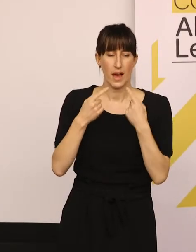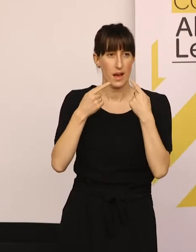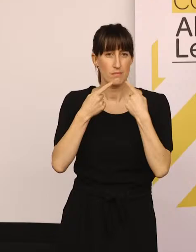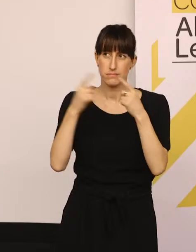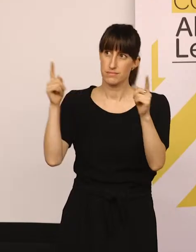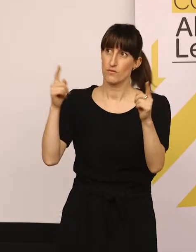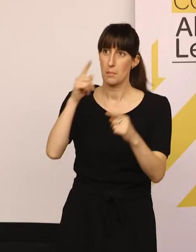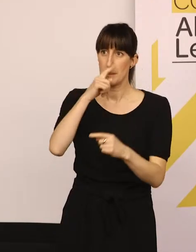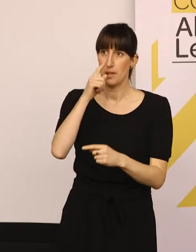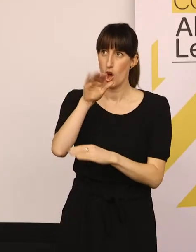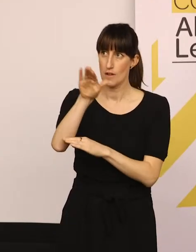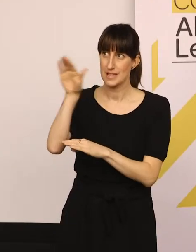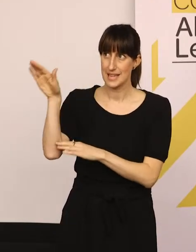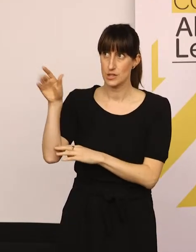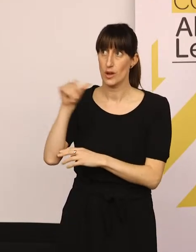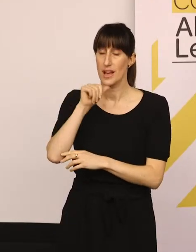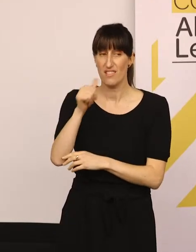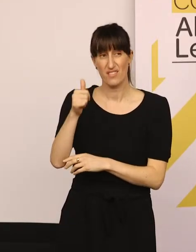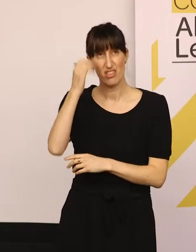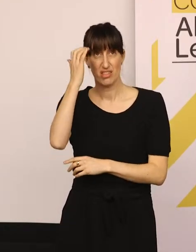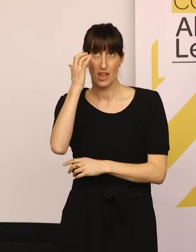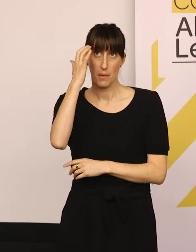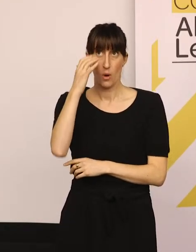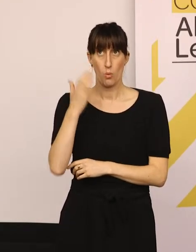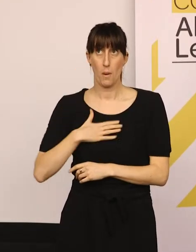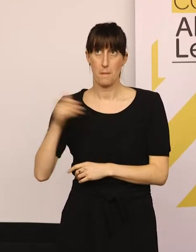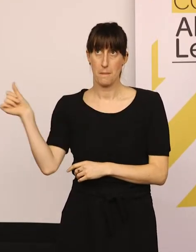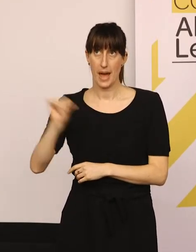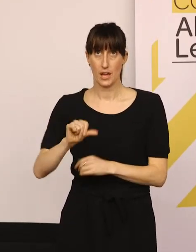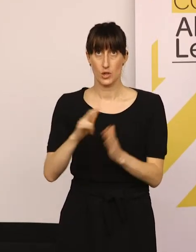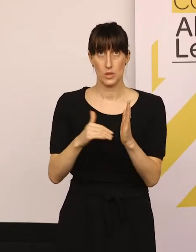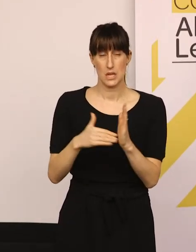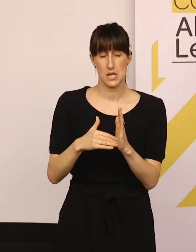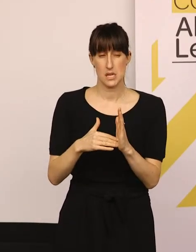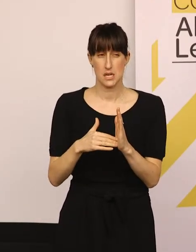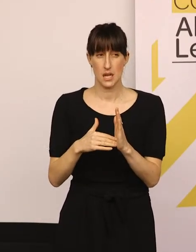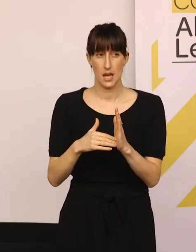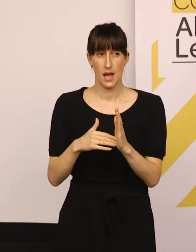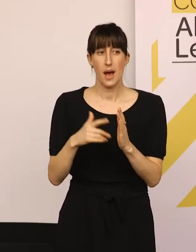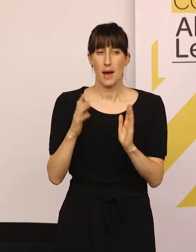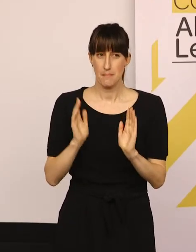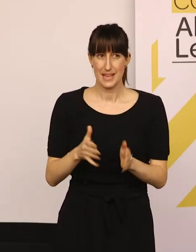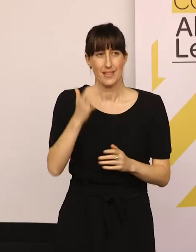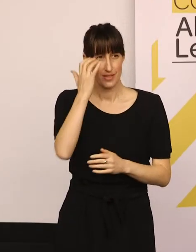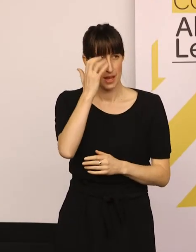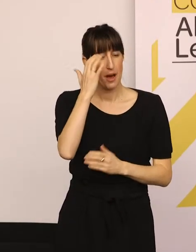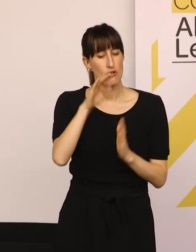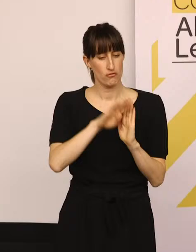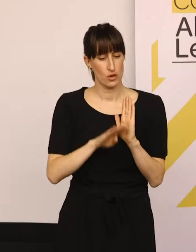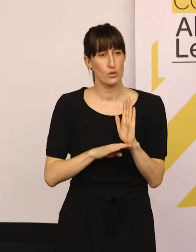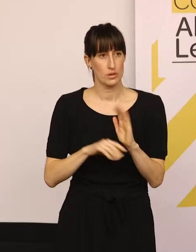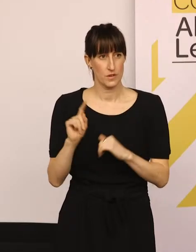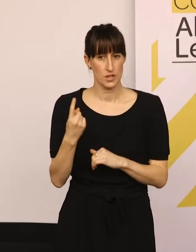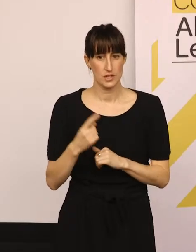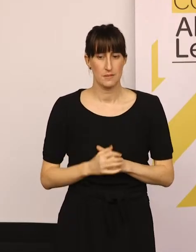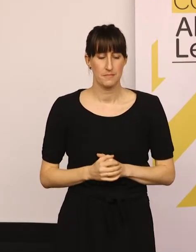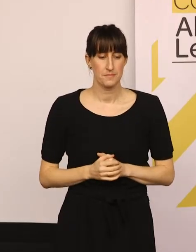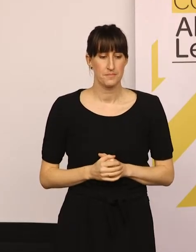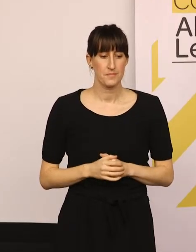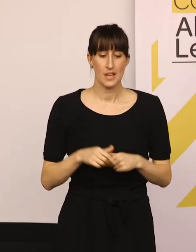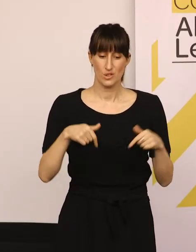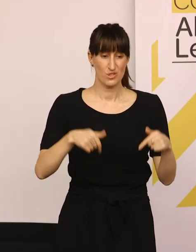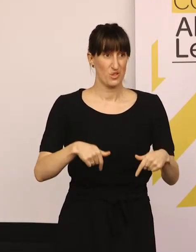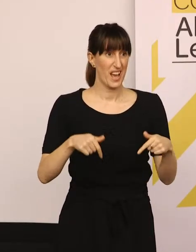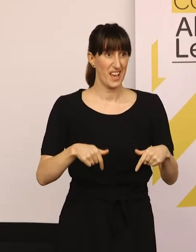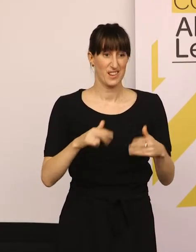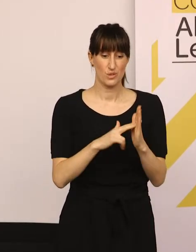Returning to our numbers, today is obviously 18 days since the last new cases were reported in New Zealand, and again there are no active cases, so